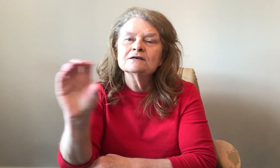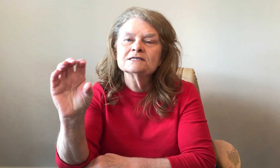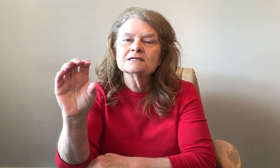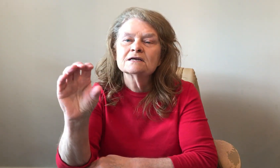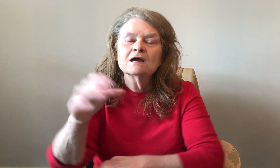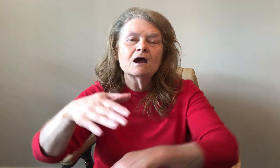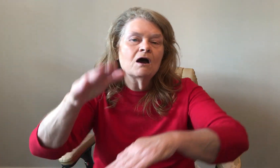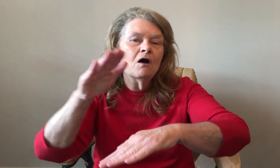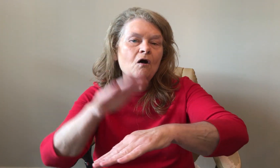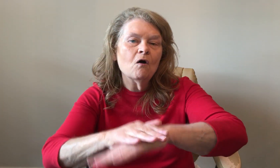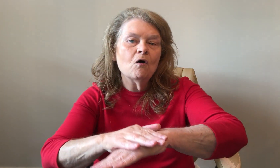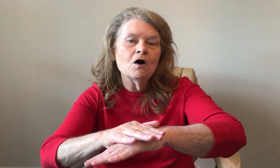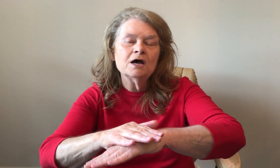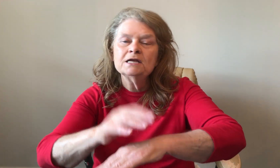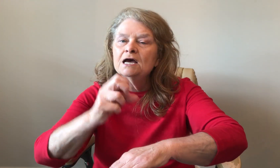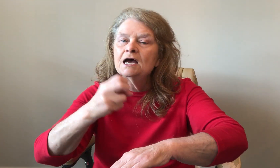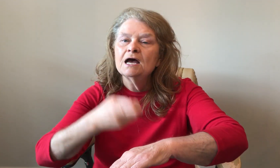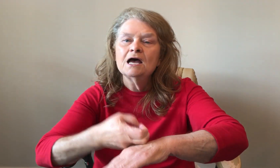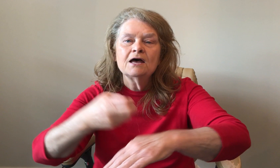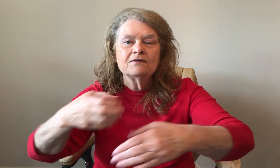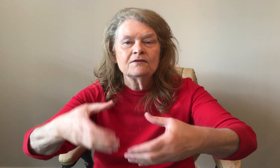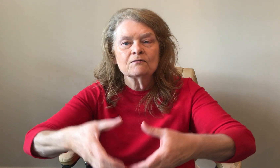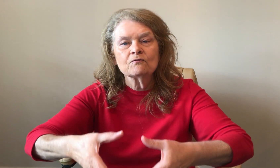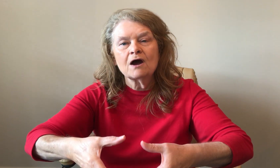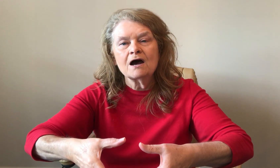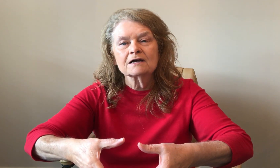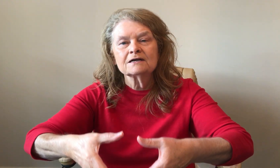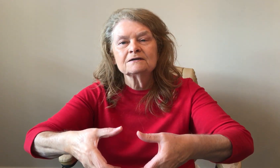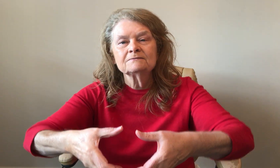cross on the rock.